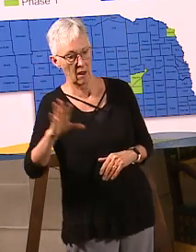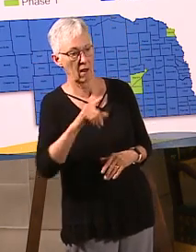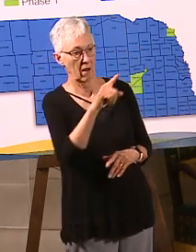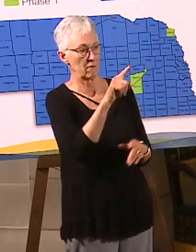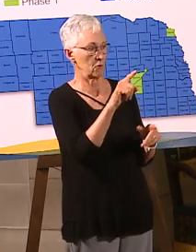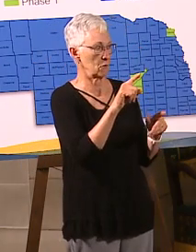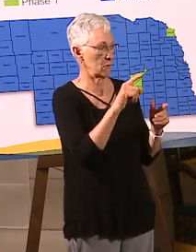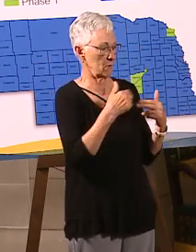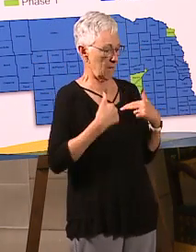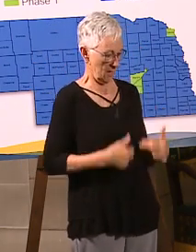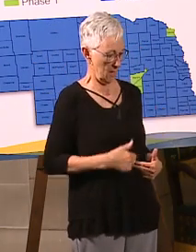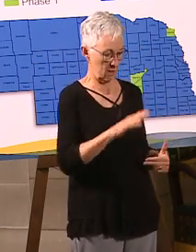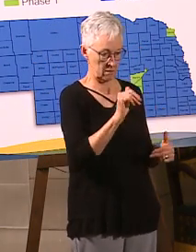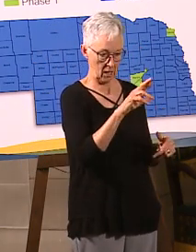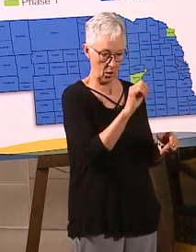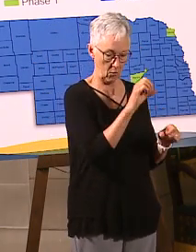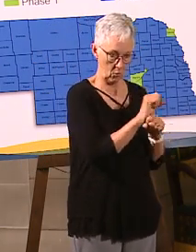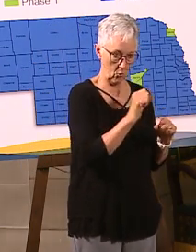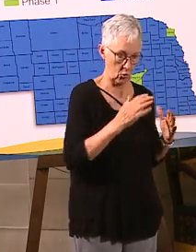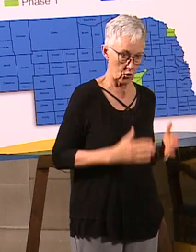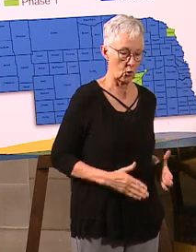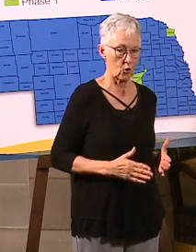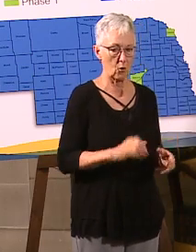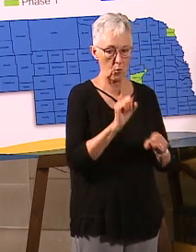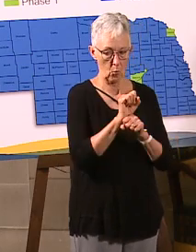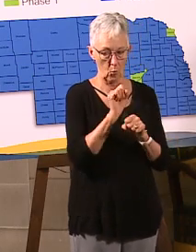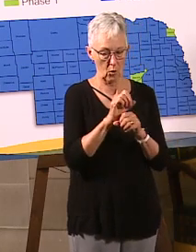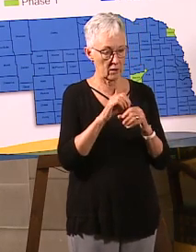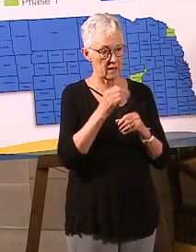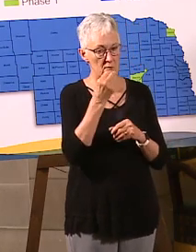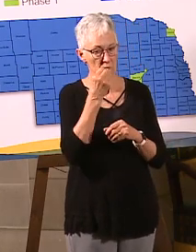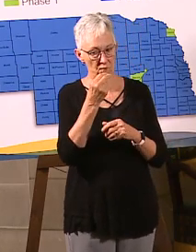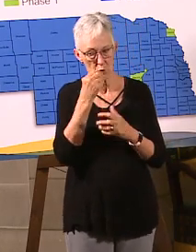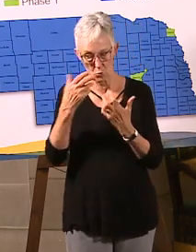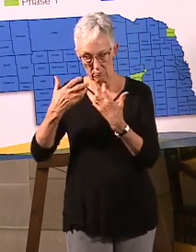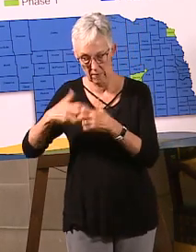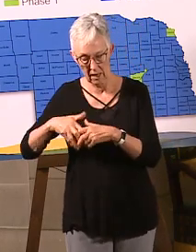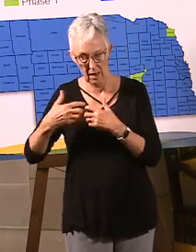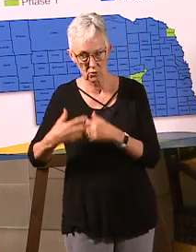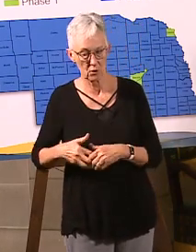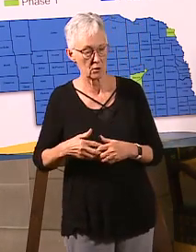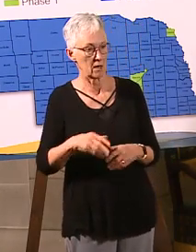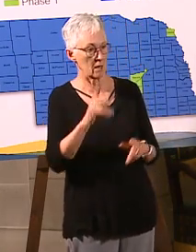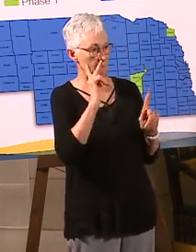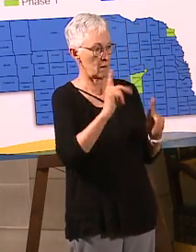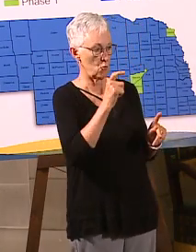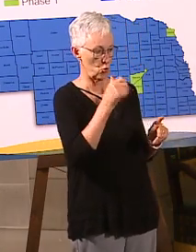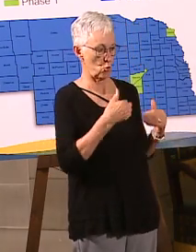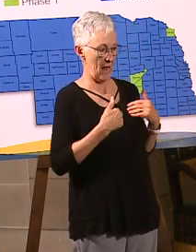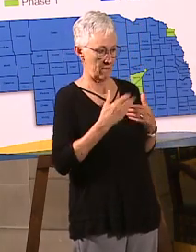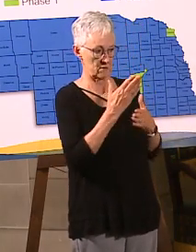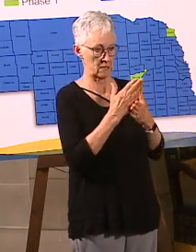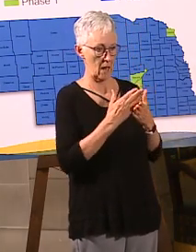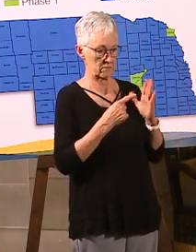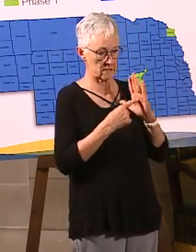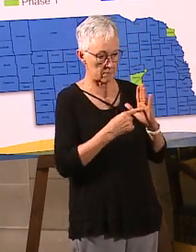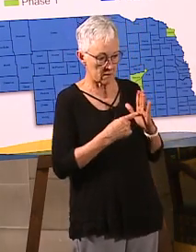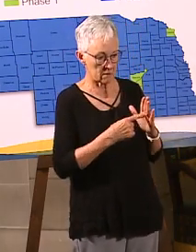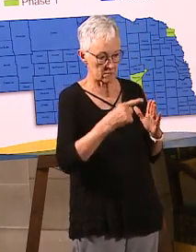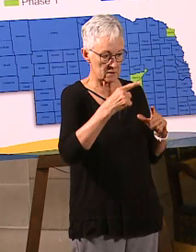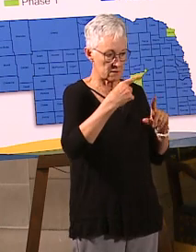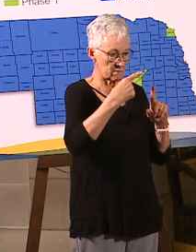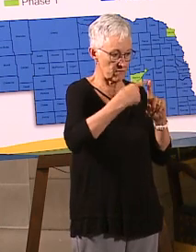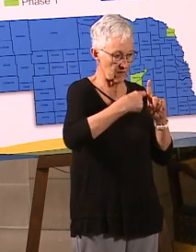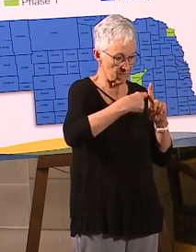responders, somebody in the food processing industries are getting prioritized, symptomatic people are getting prioritized. So we will work our way down